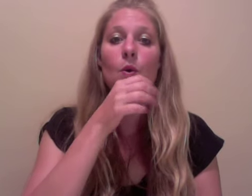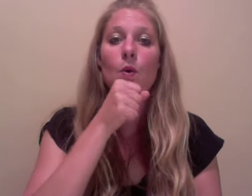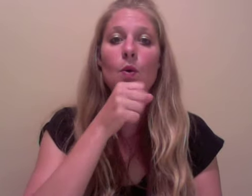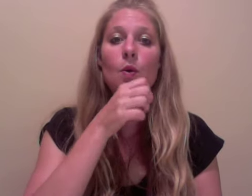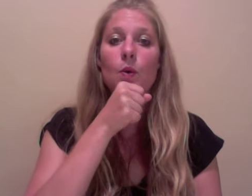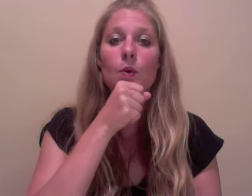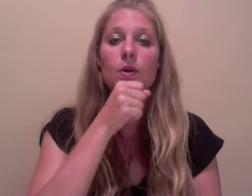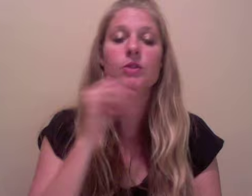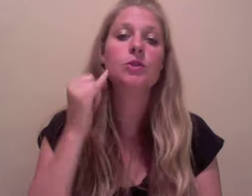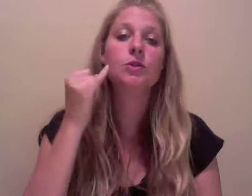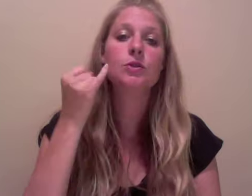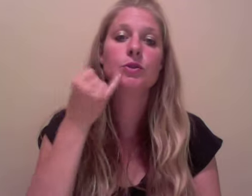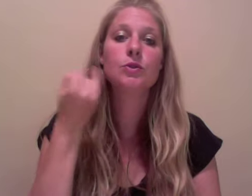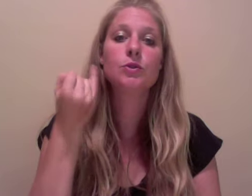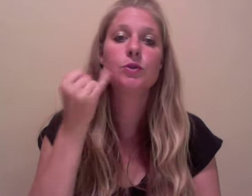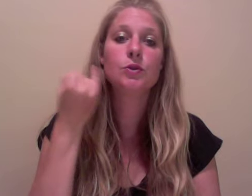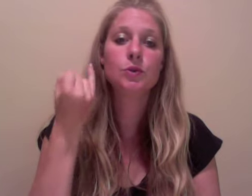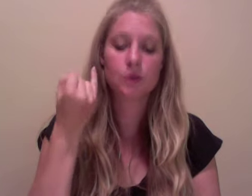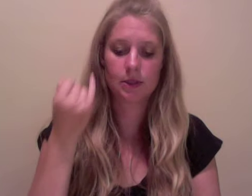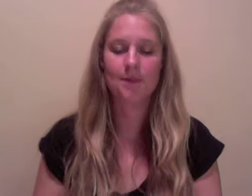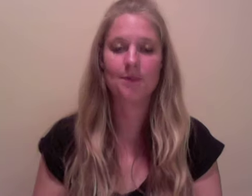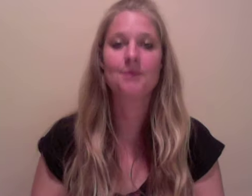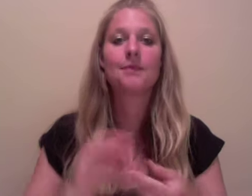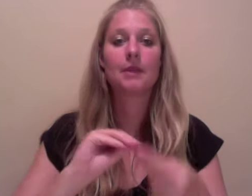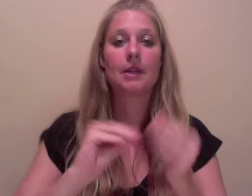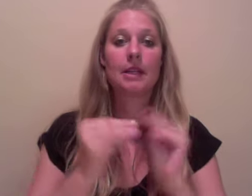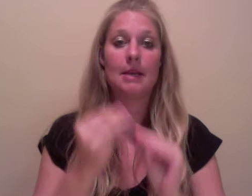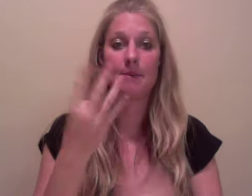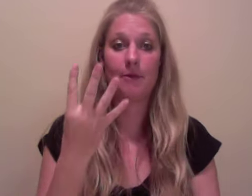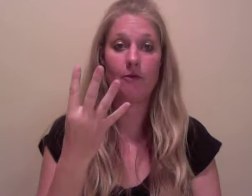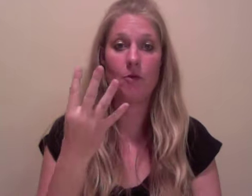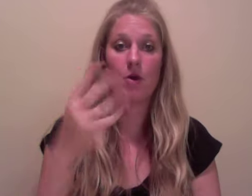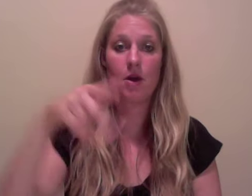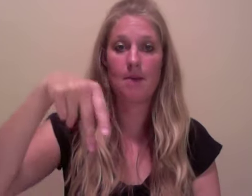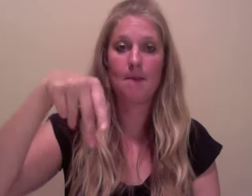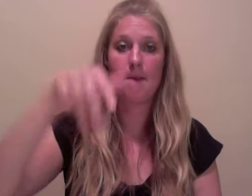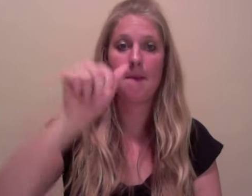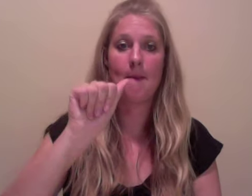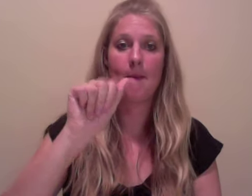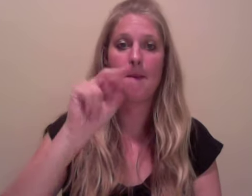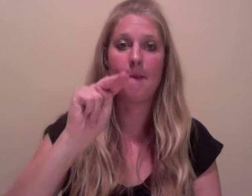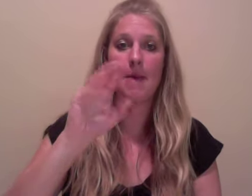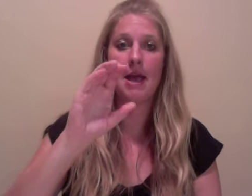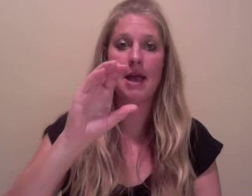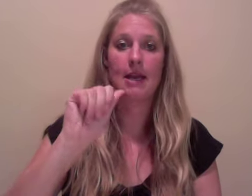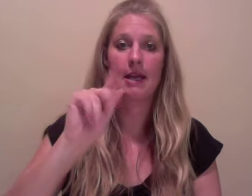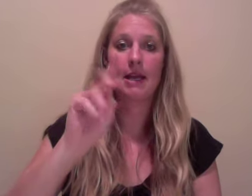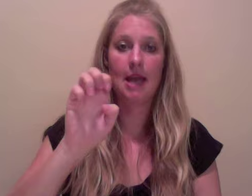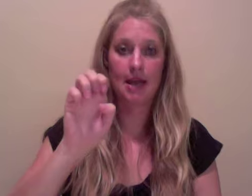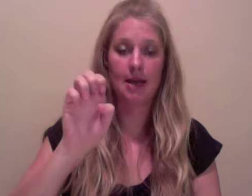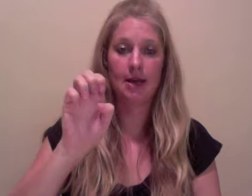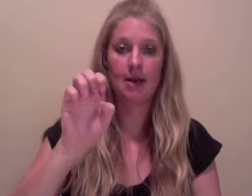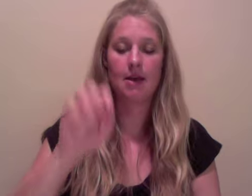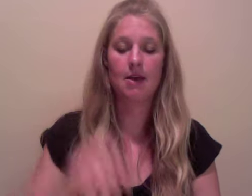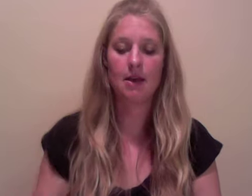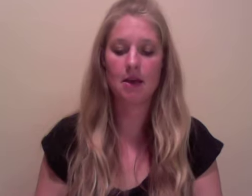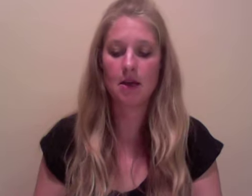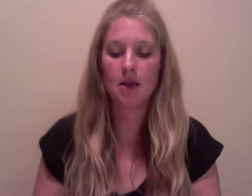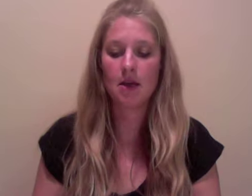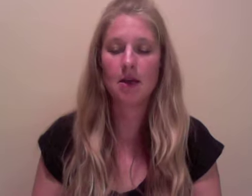So there's orange and then juice. Number 4, pancake. So go